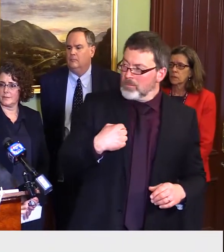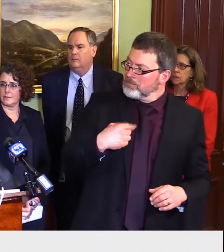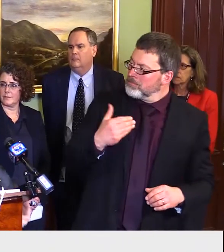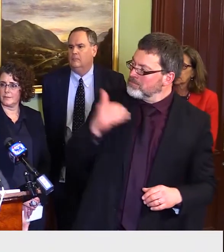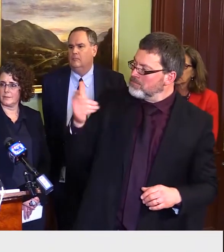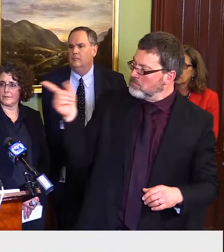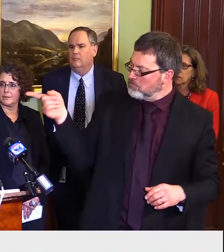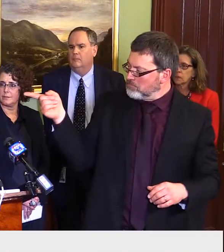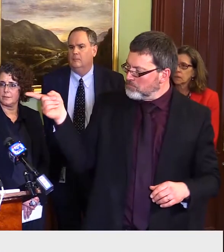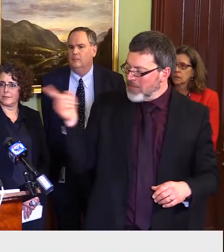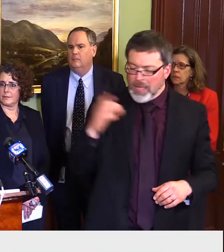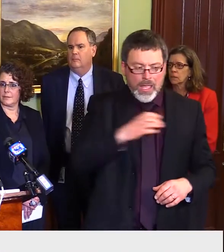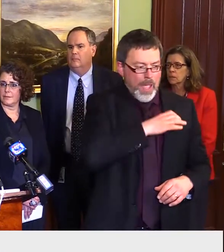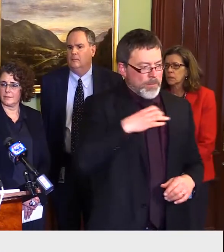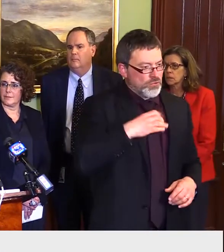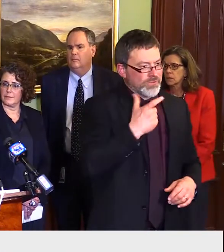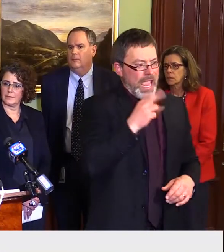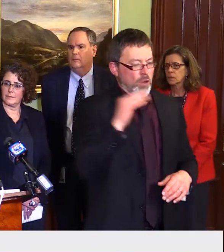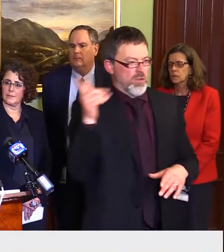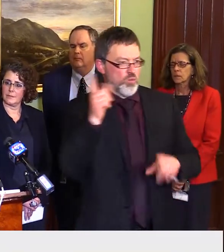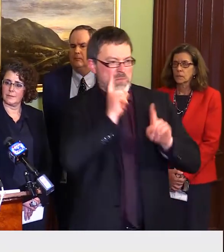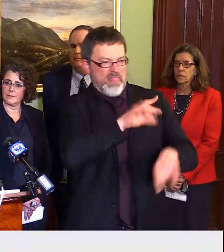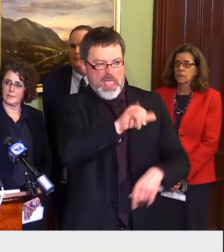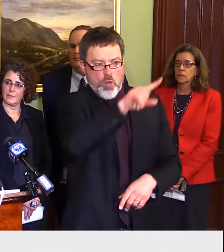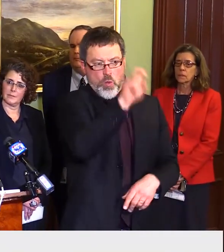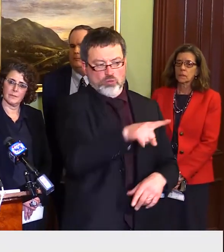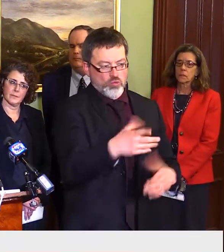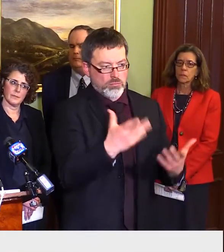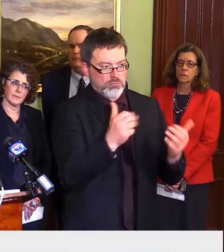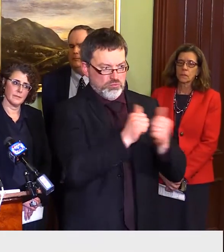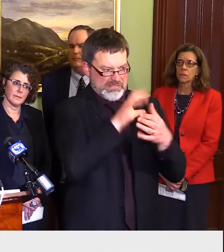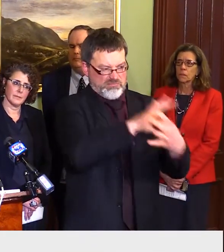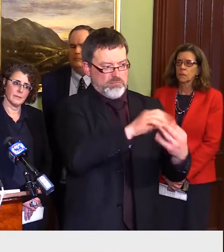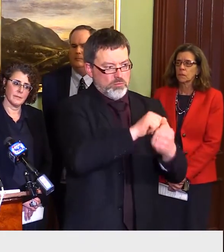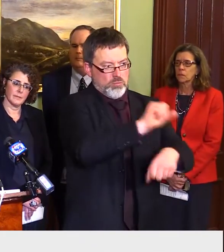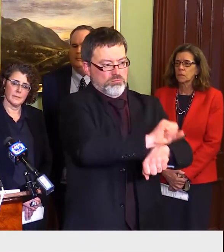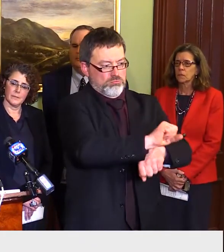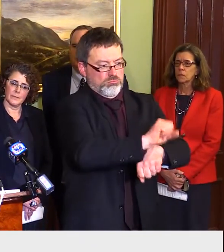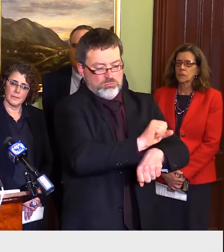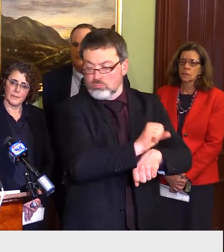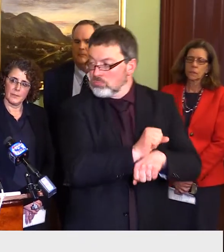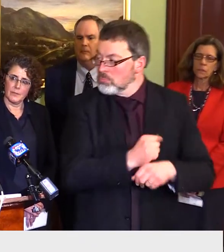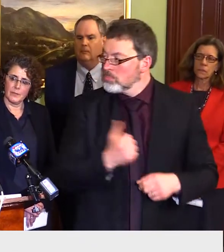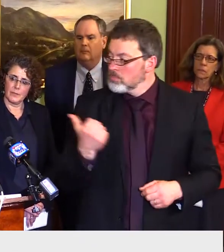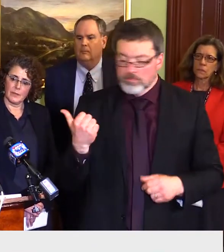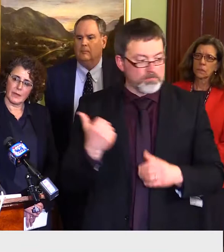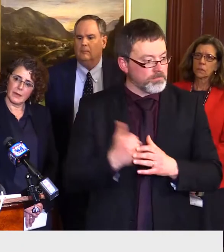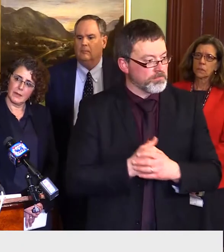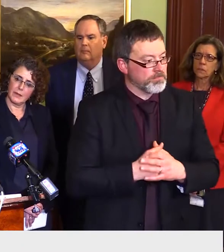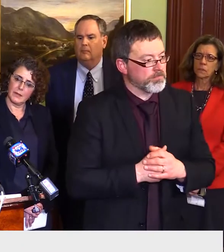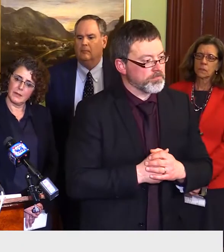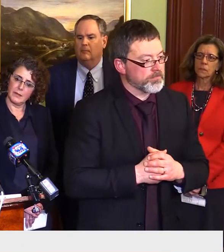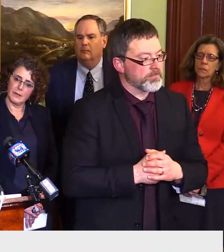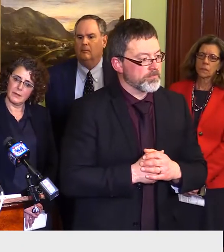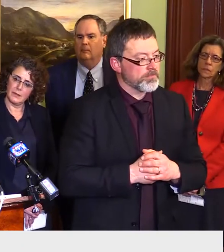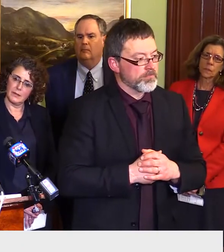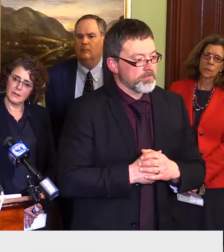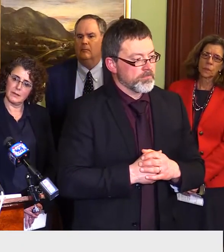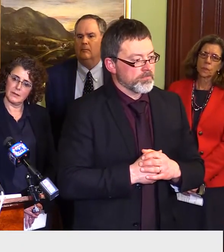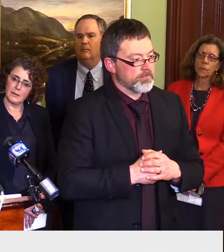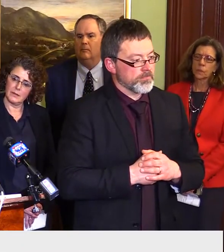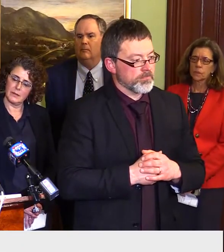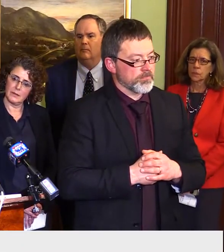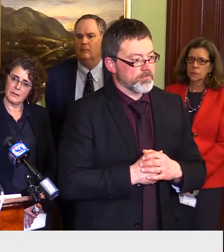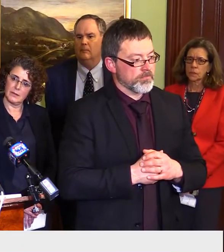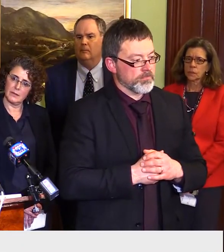you repeat the question just so I make sure I answer all parts of it. There's a component of this executive order that authorizes some